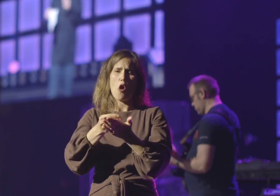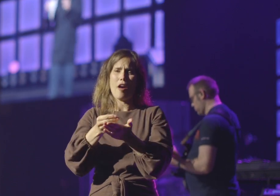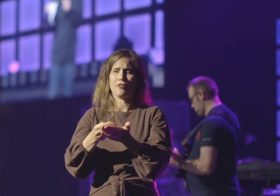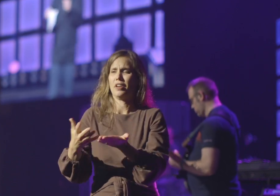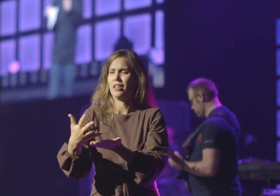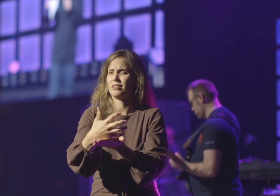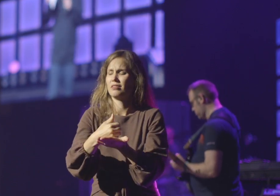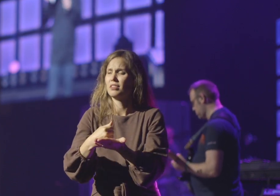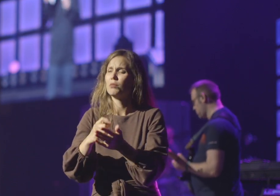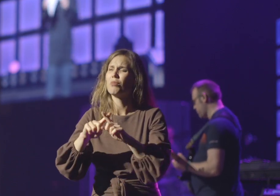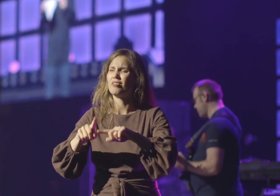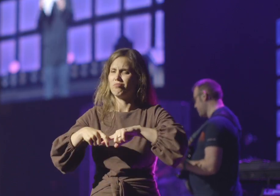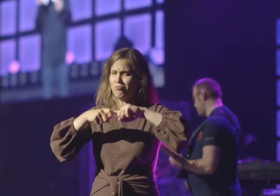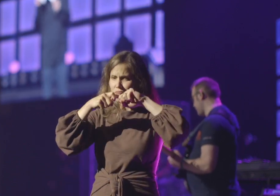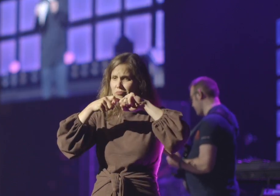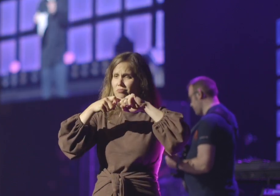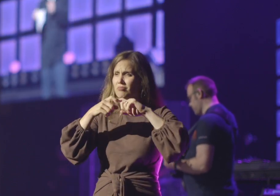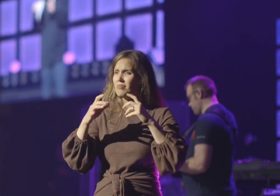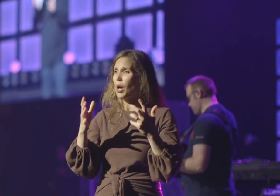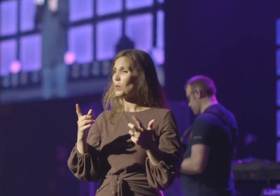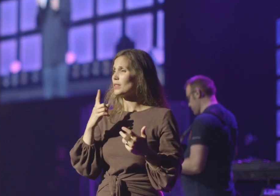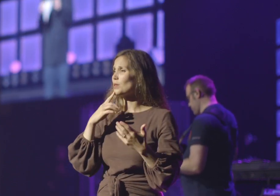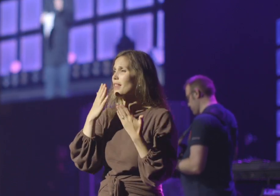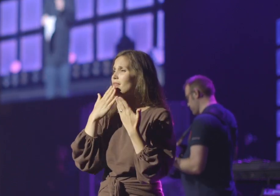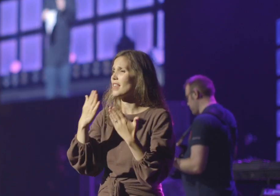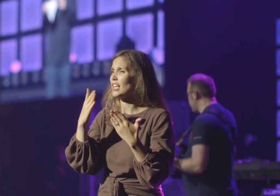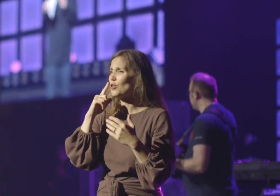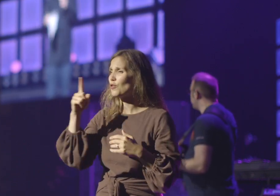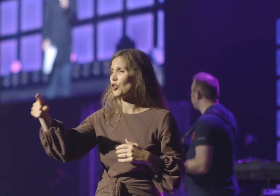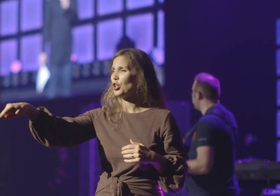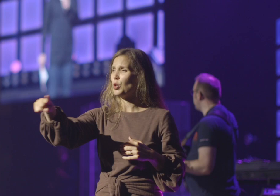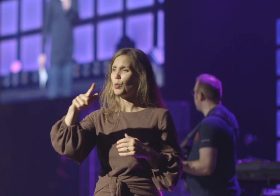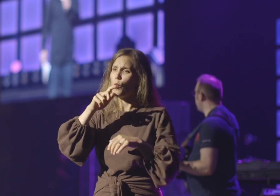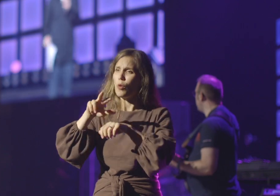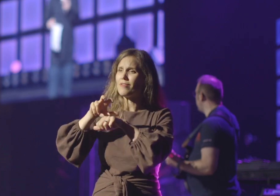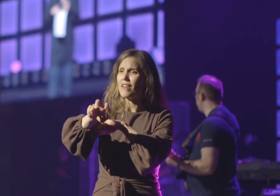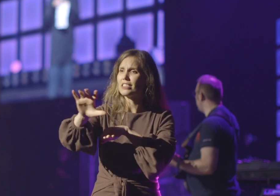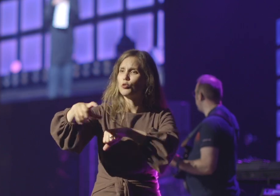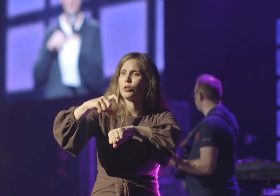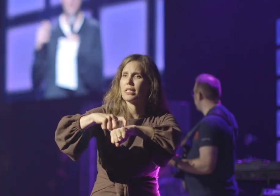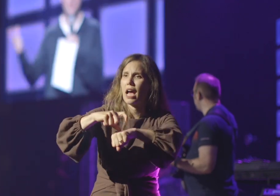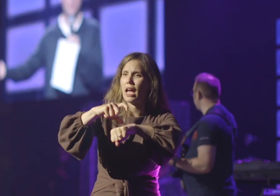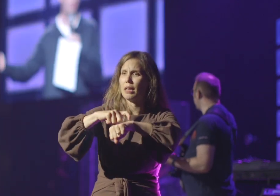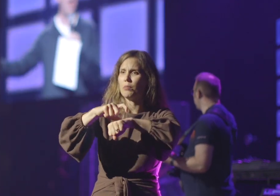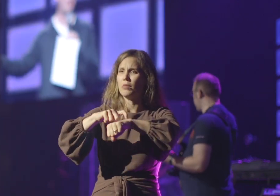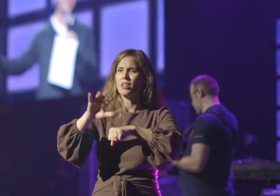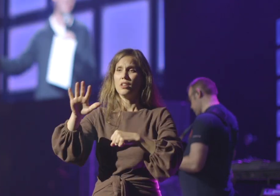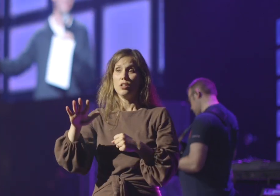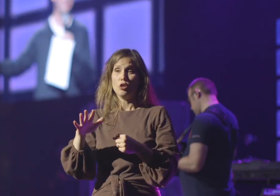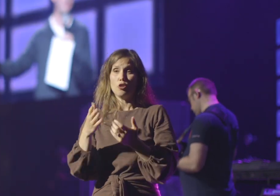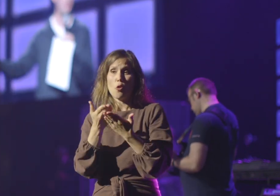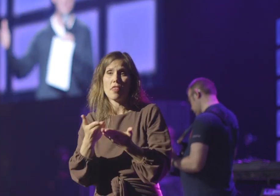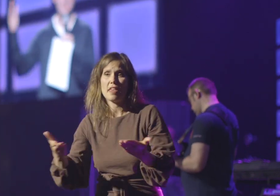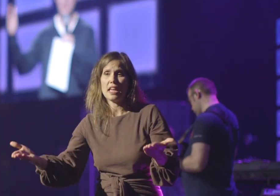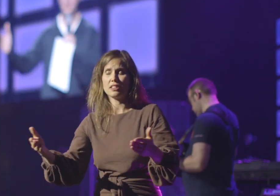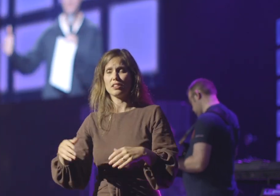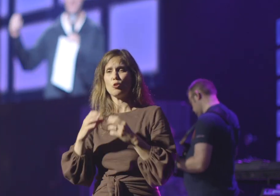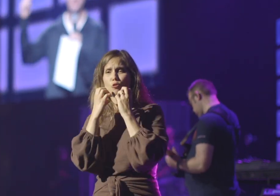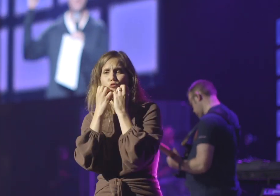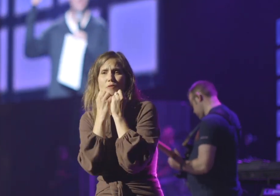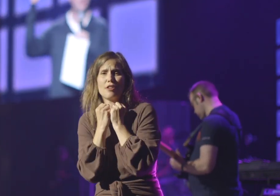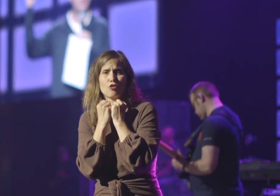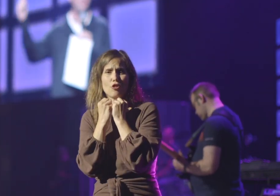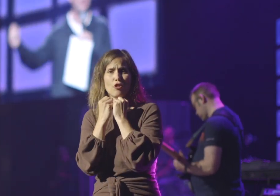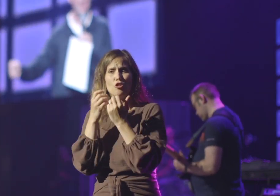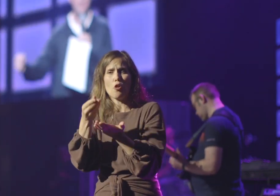thank those of you that have invested your time, your treasure, and your talent in Brown Crop. This is why we give. We give